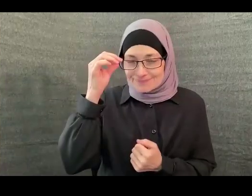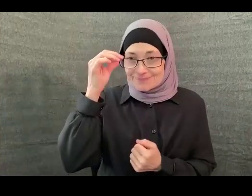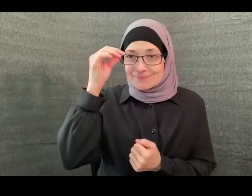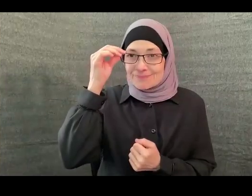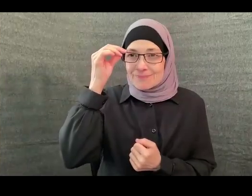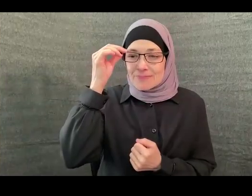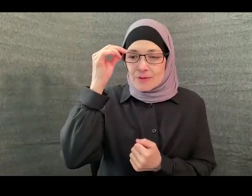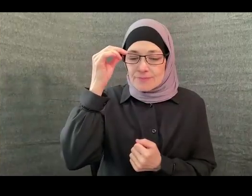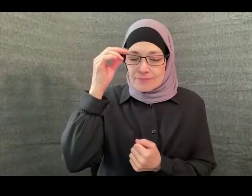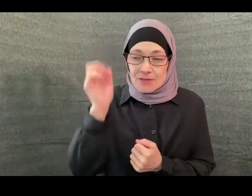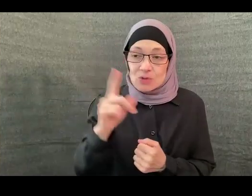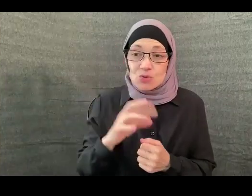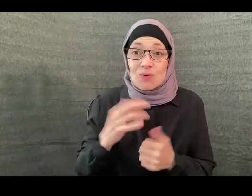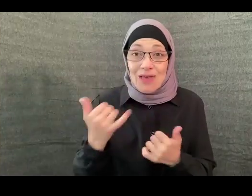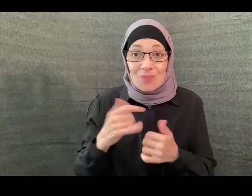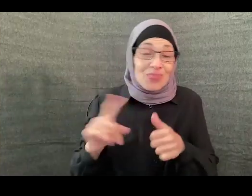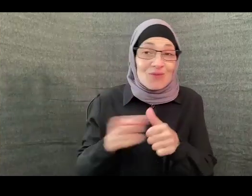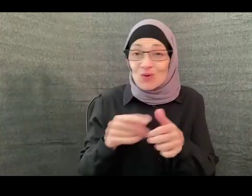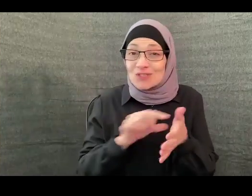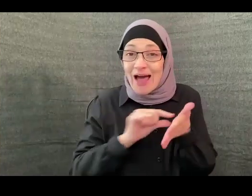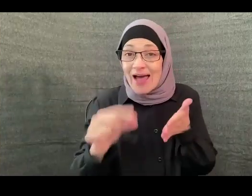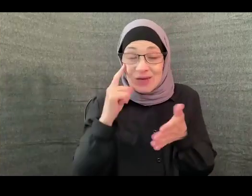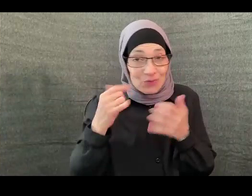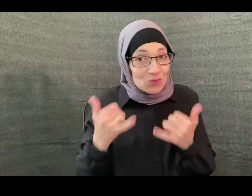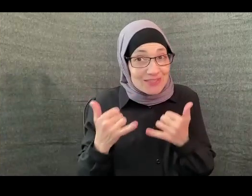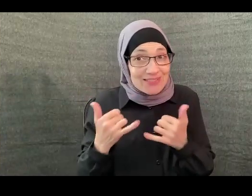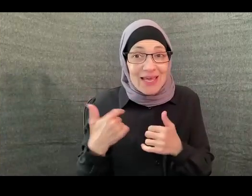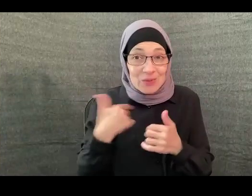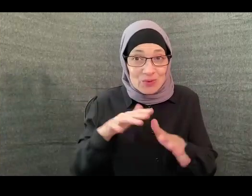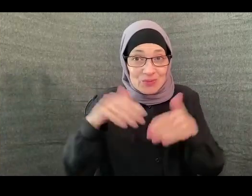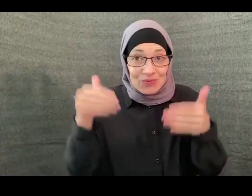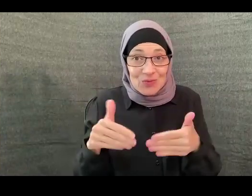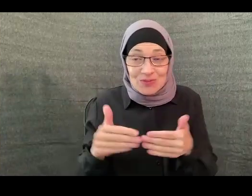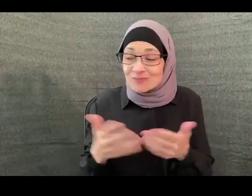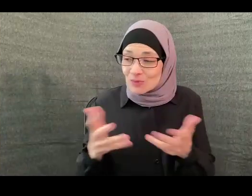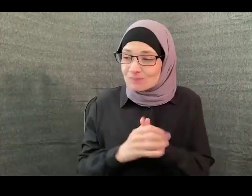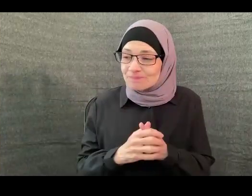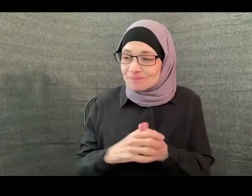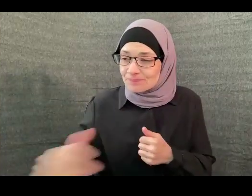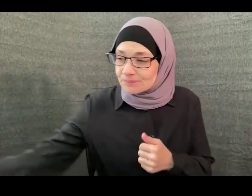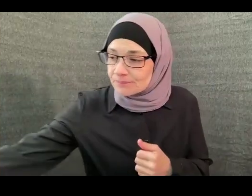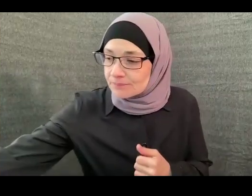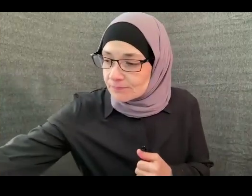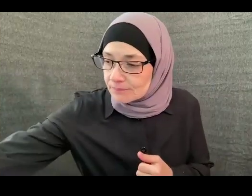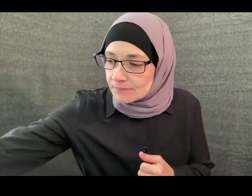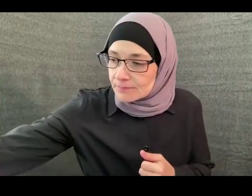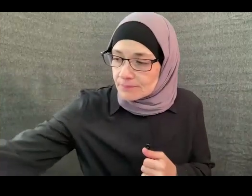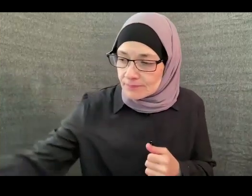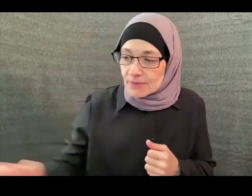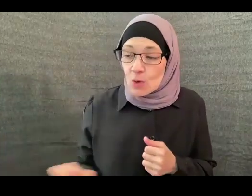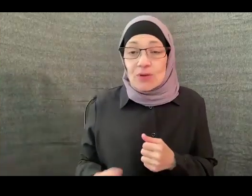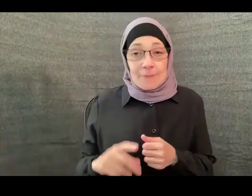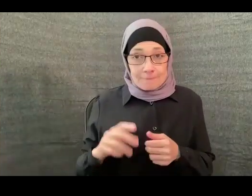So this is the first ayah for today. And ayah number 10, and again, we are in surah